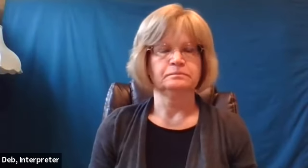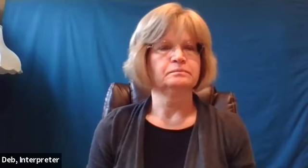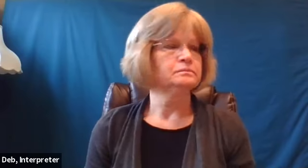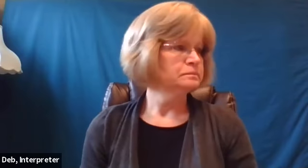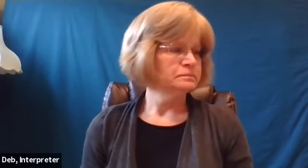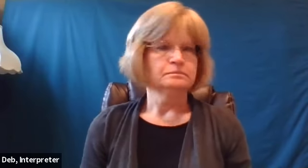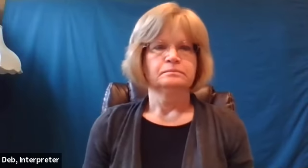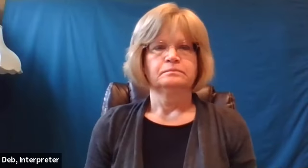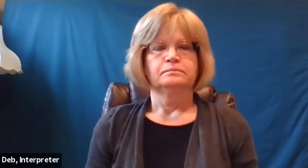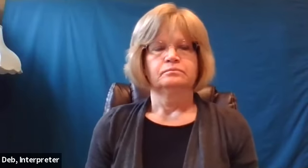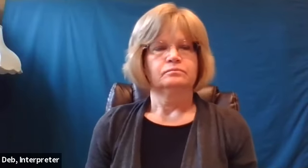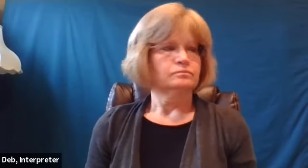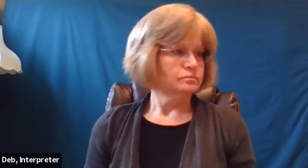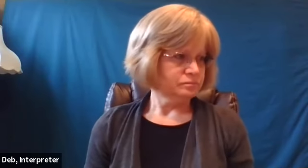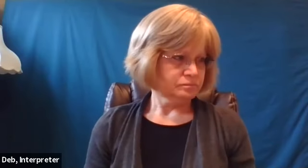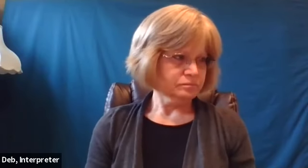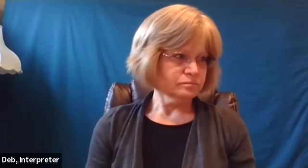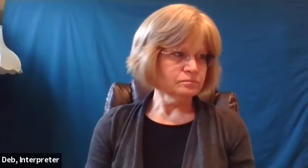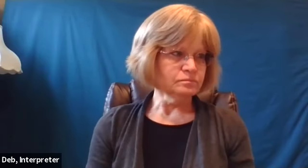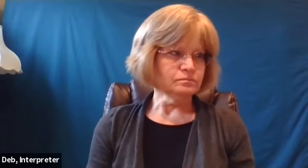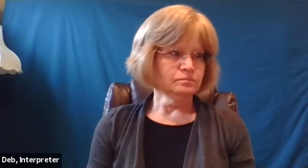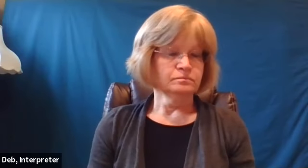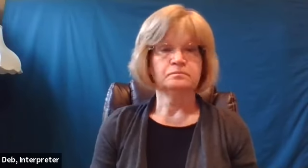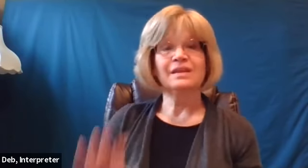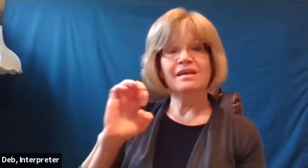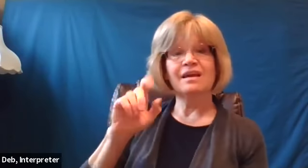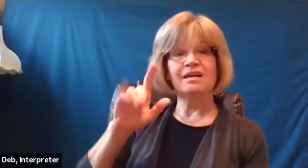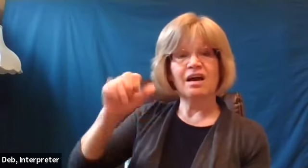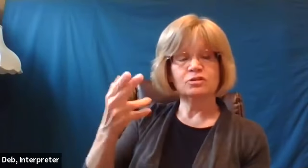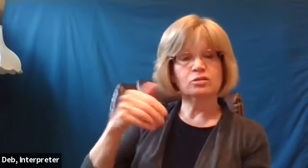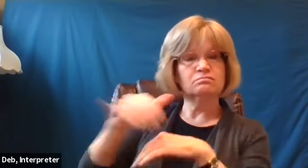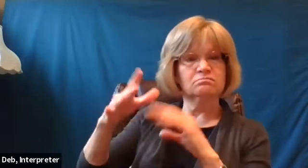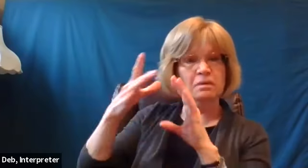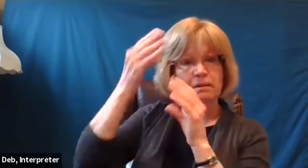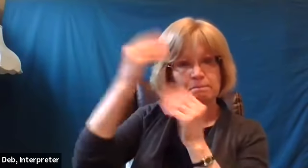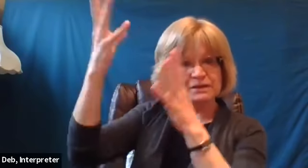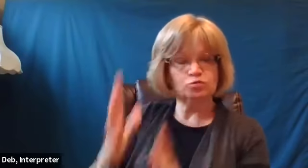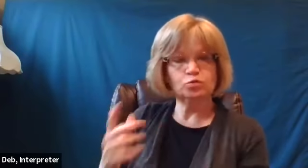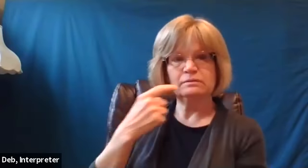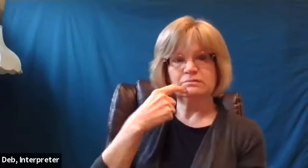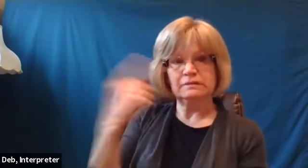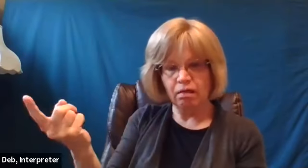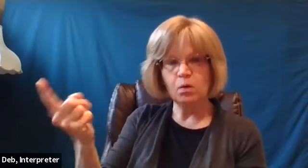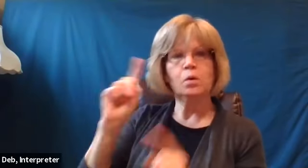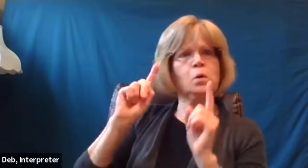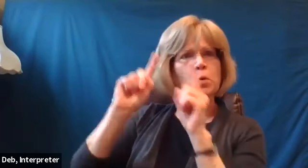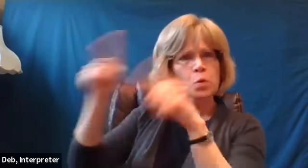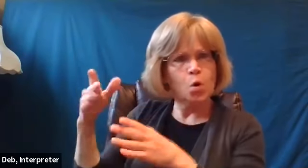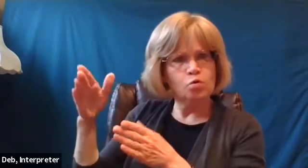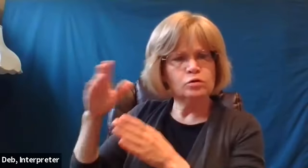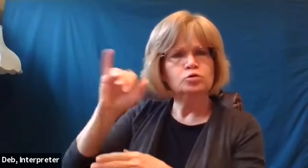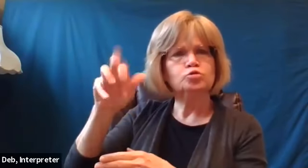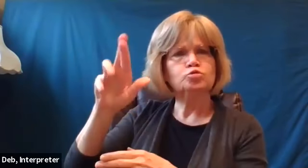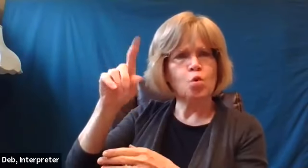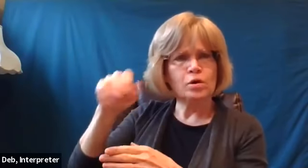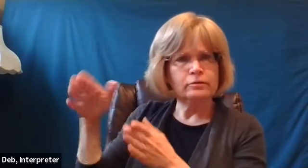A reading from the fifth chapters of the second Kings. Elijah sent a messenger to him saying, "Go, wash in the Jordan 7 times and your flesh